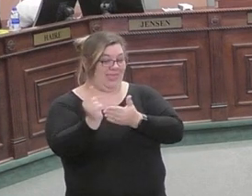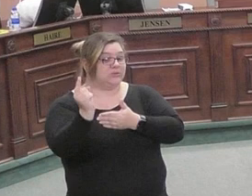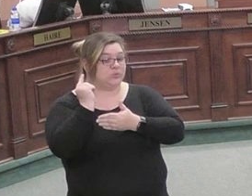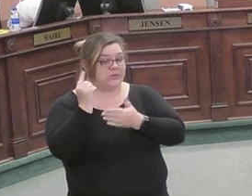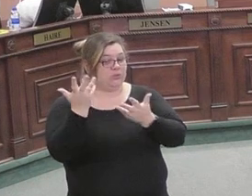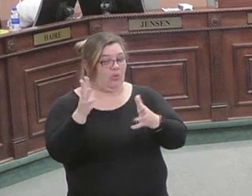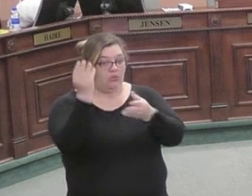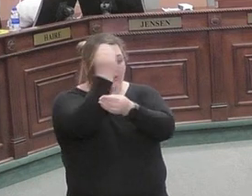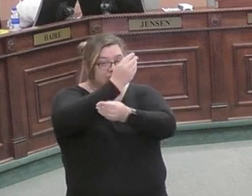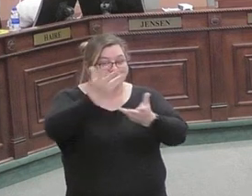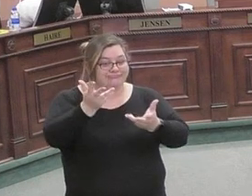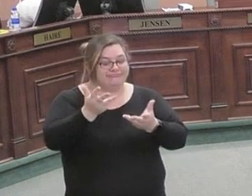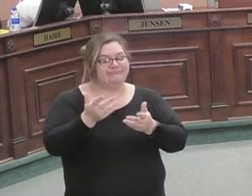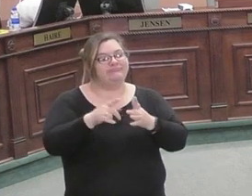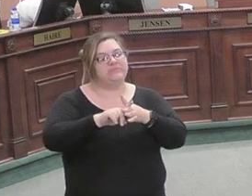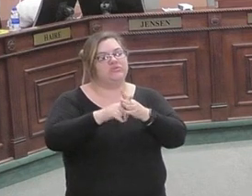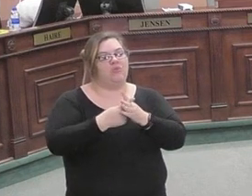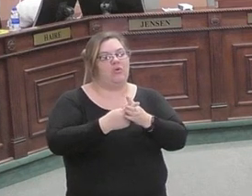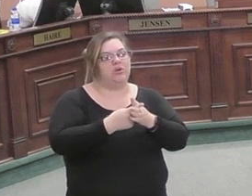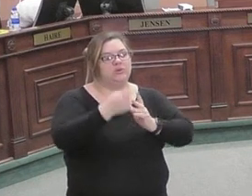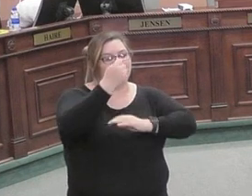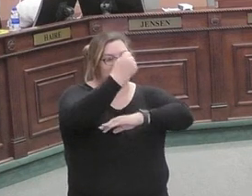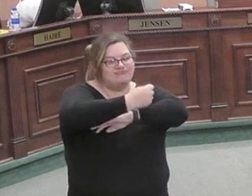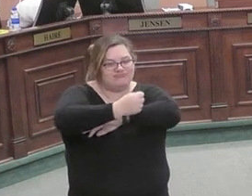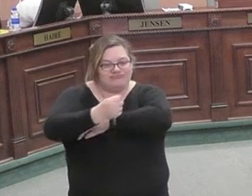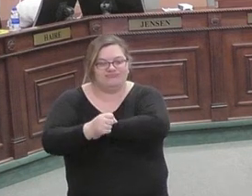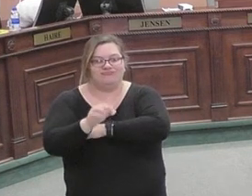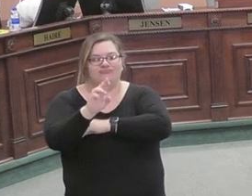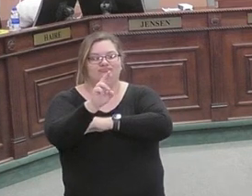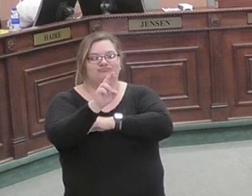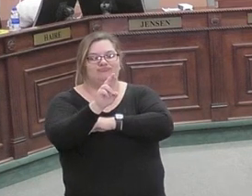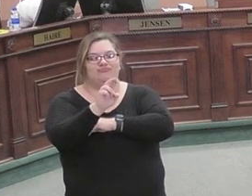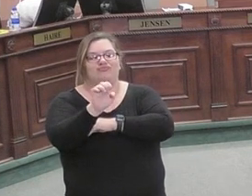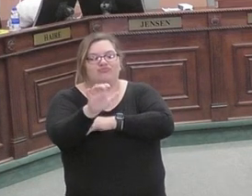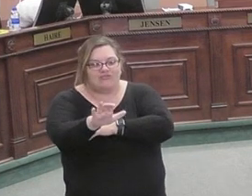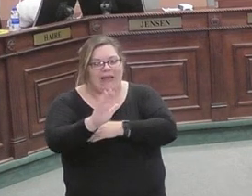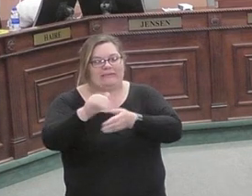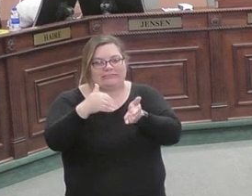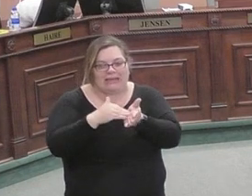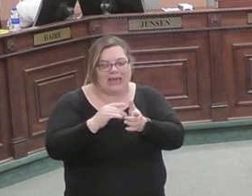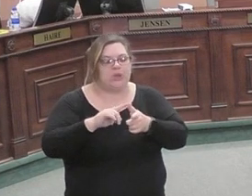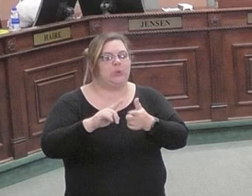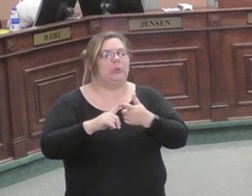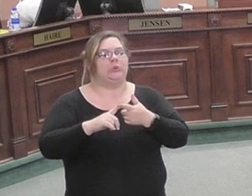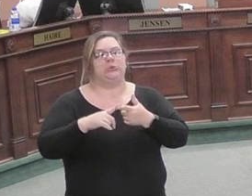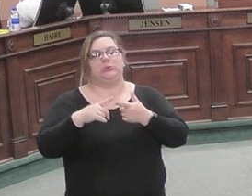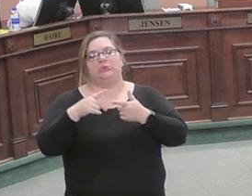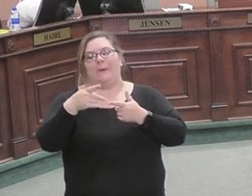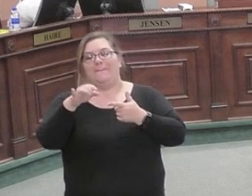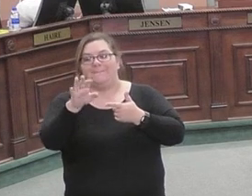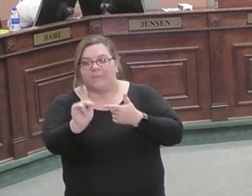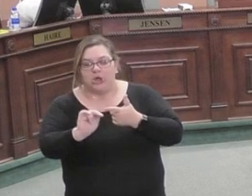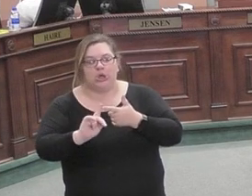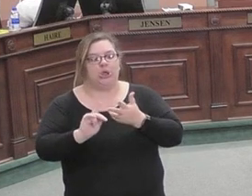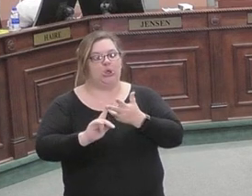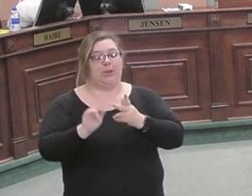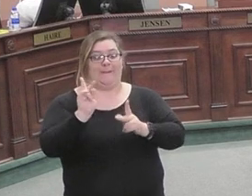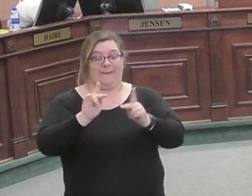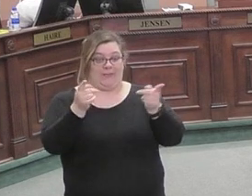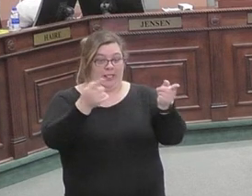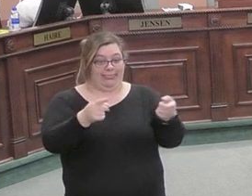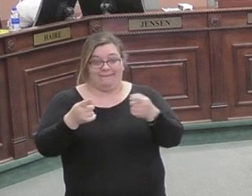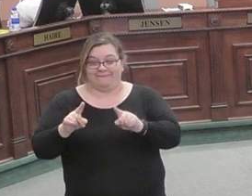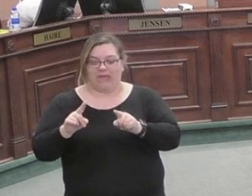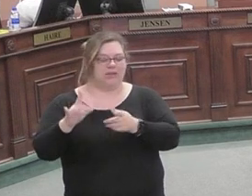had started to close down our rec centers and our public parks, and people have been canceling large-scale events that were